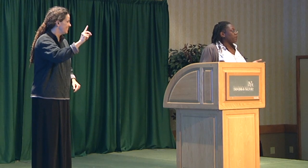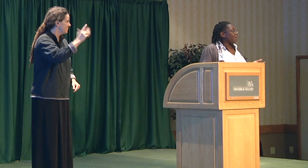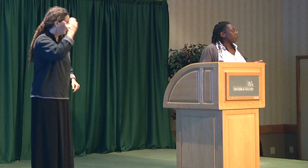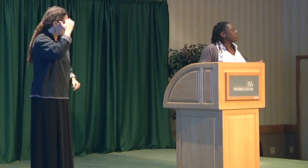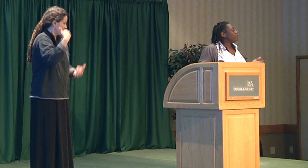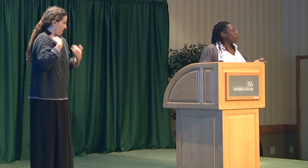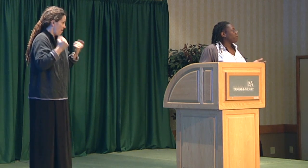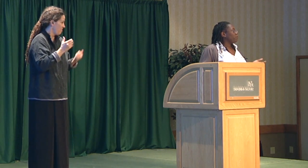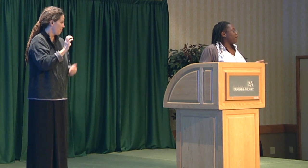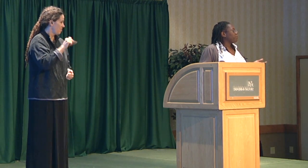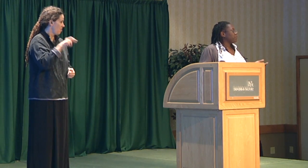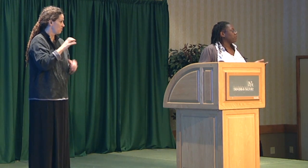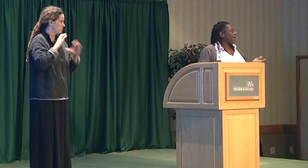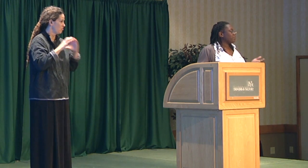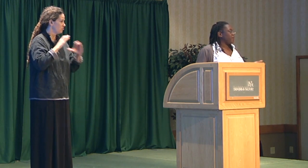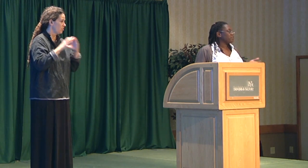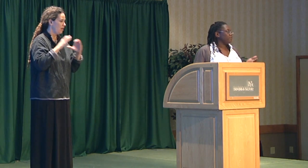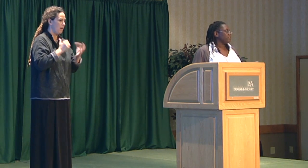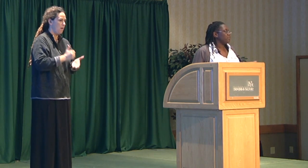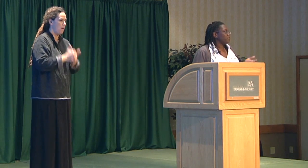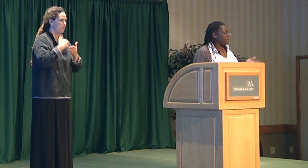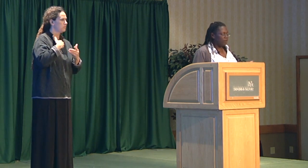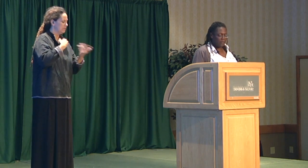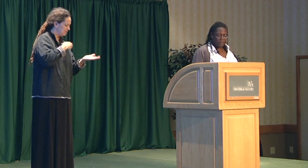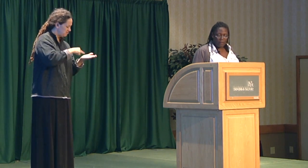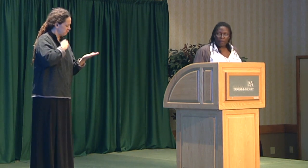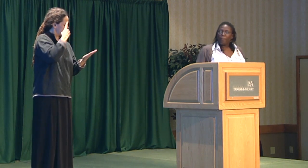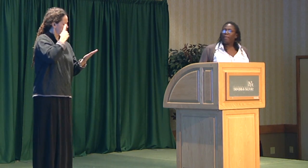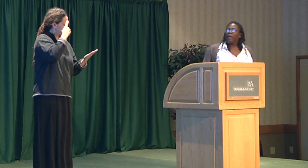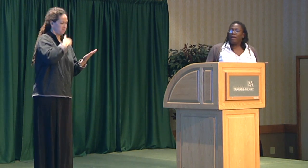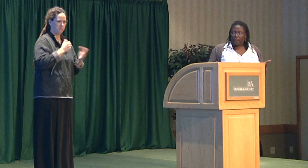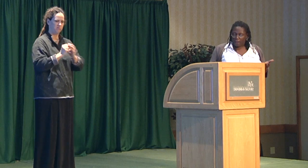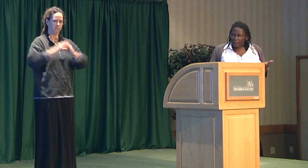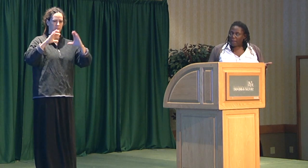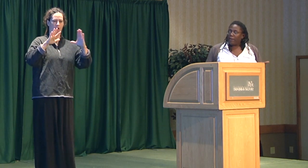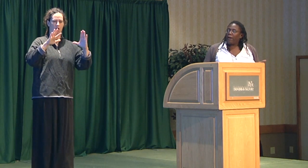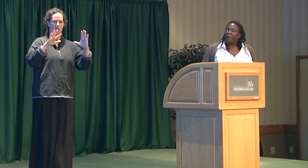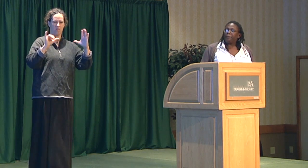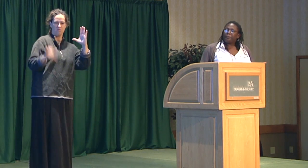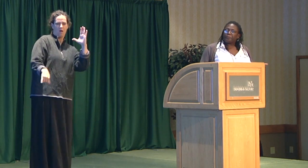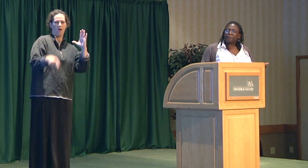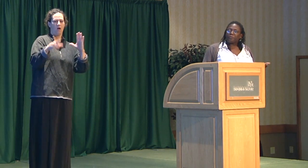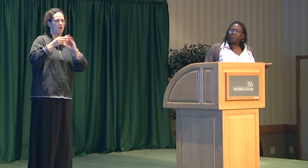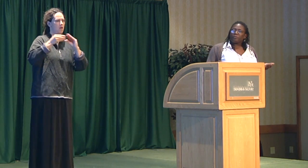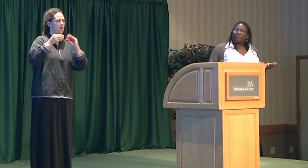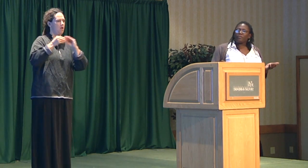healthcare communication. It's informing you about particular aspects of disease and illness. And